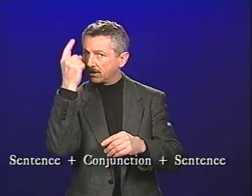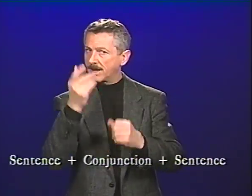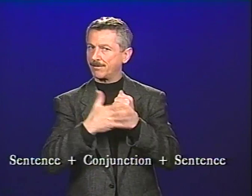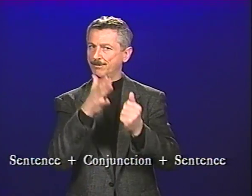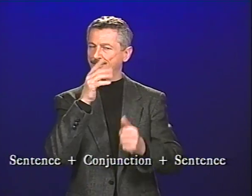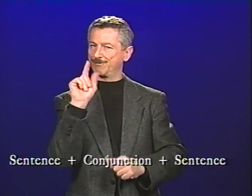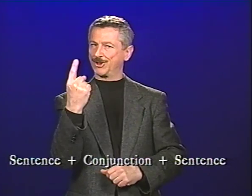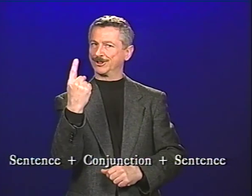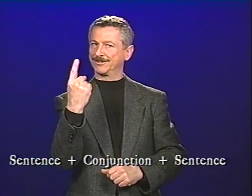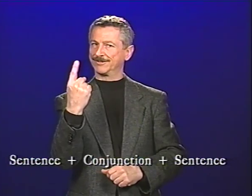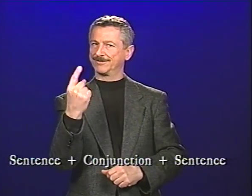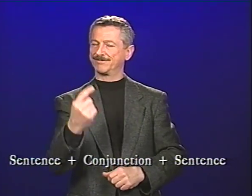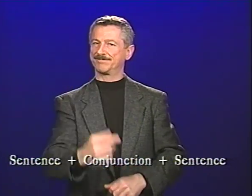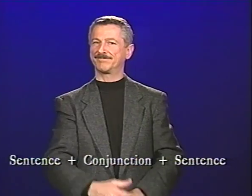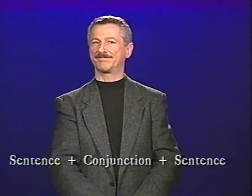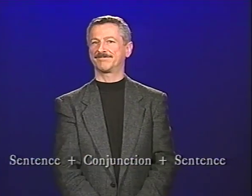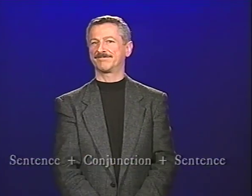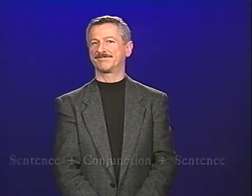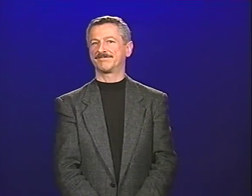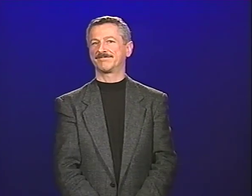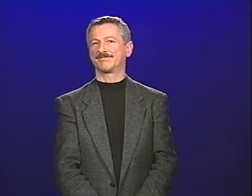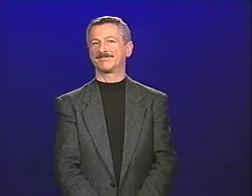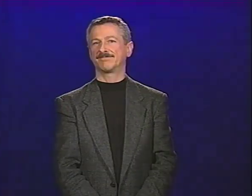You can go to the store if you help Mother first.